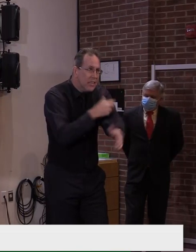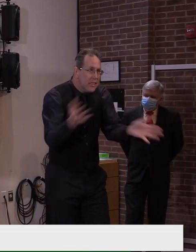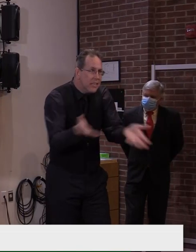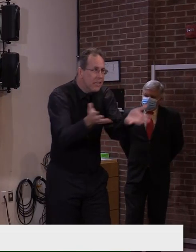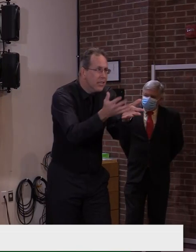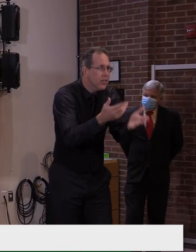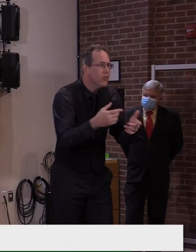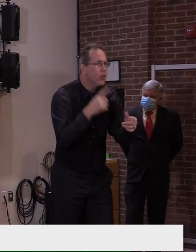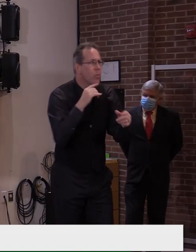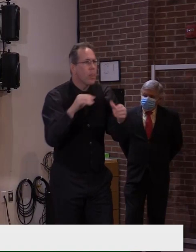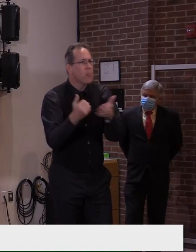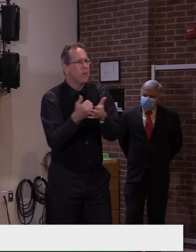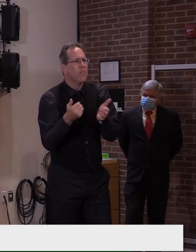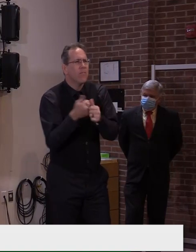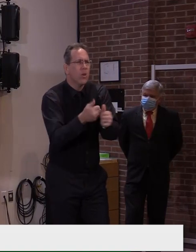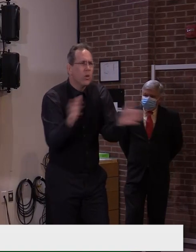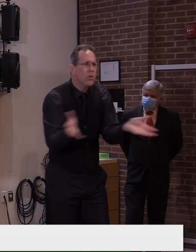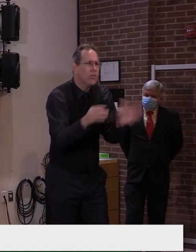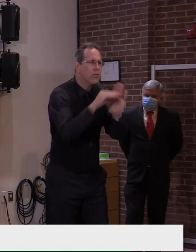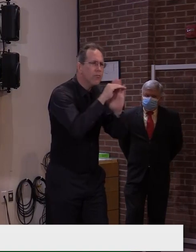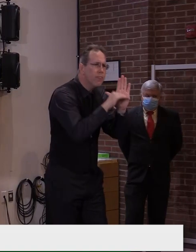it's beneficial to have the data,